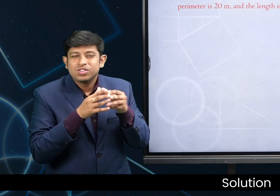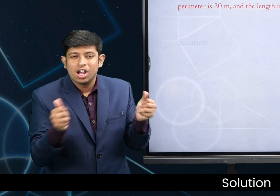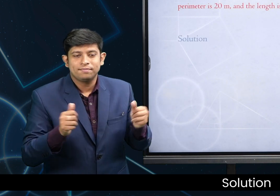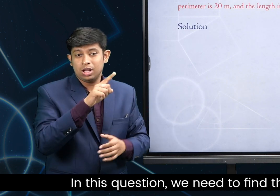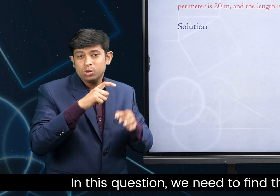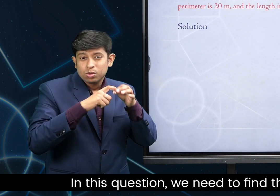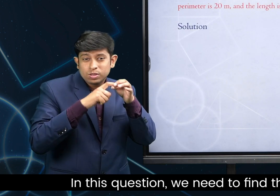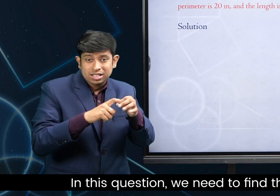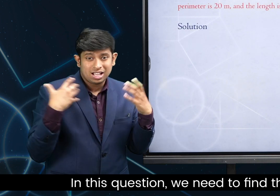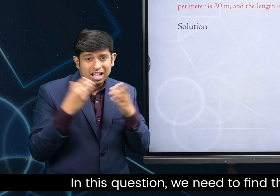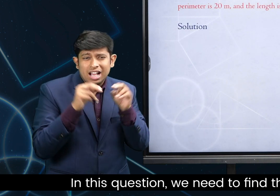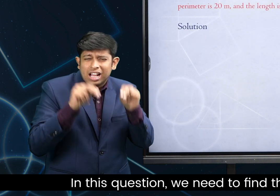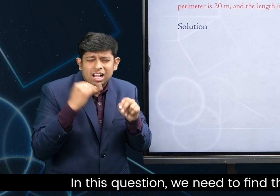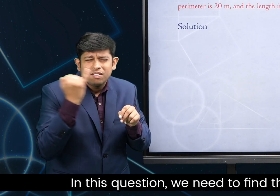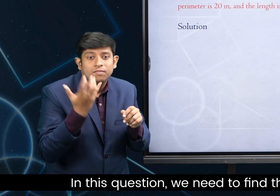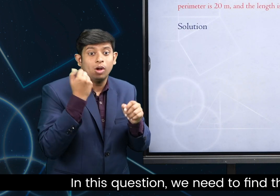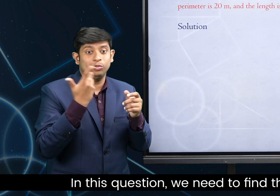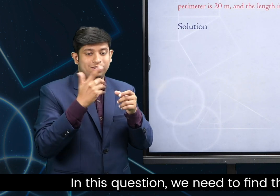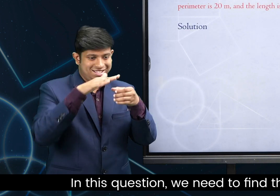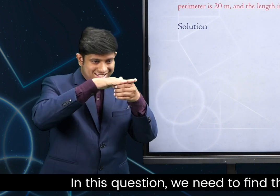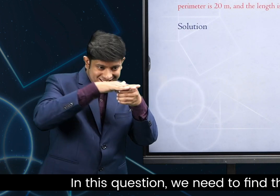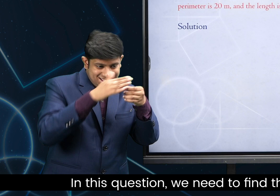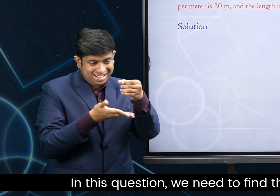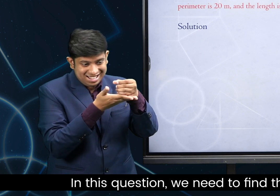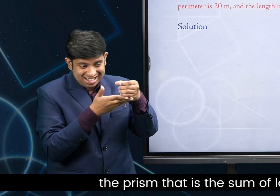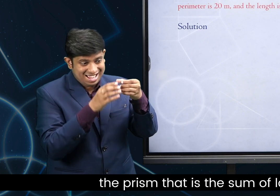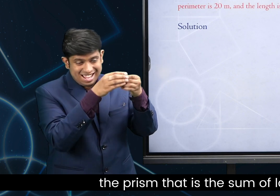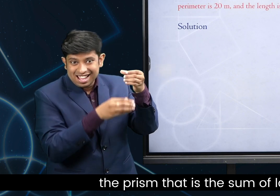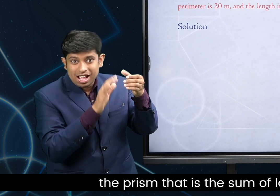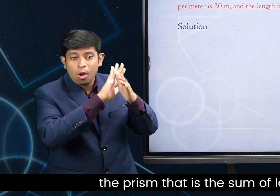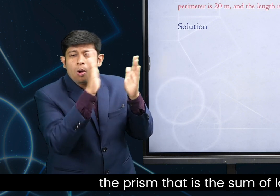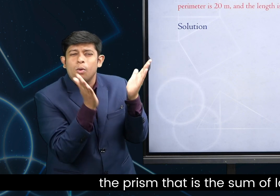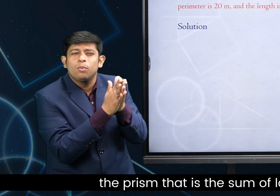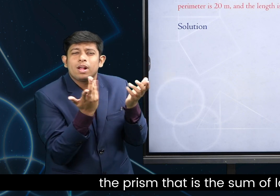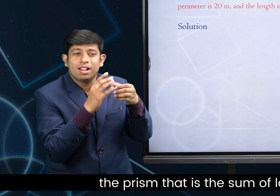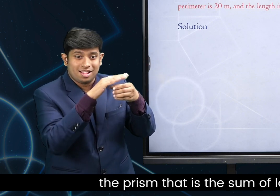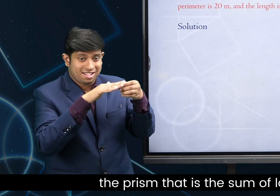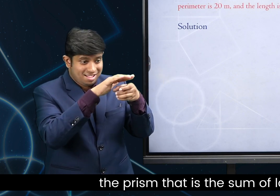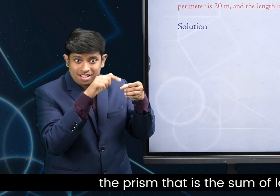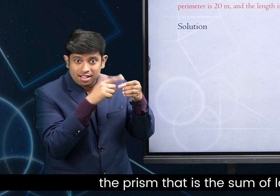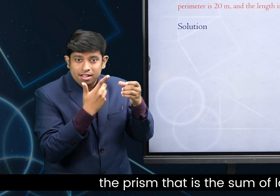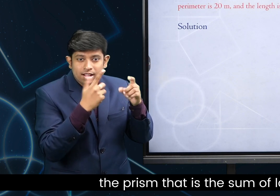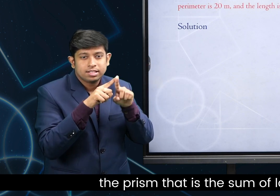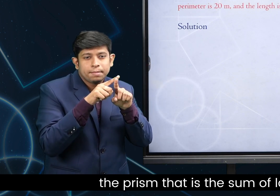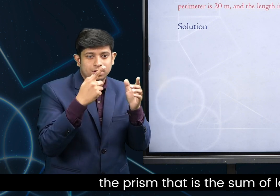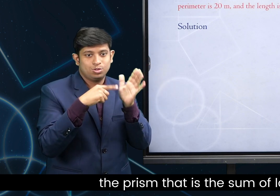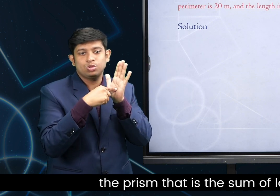Solution. In this question, we need to find the total surface area of the prism, that is the sum of lateral surface area and